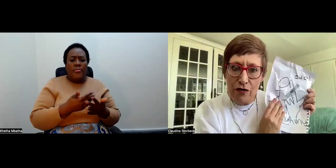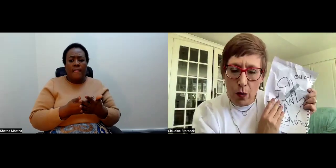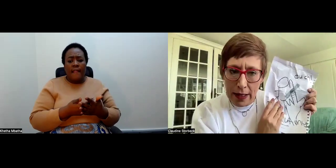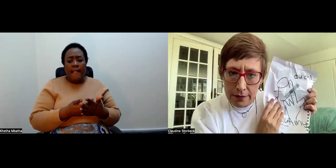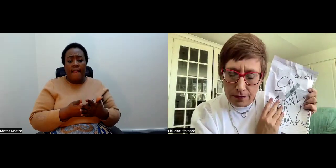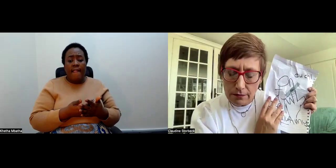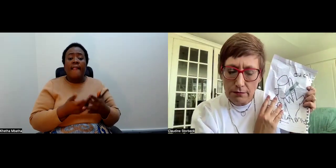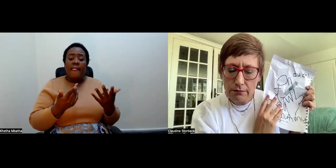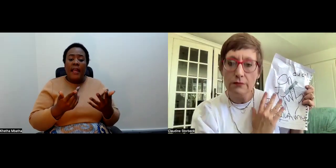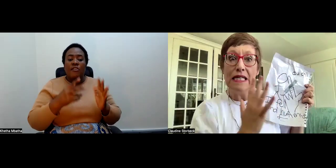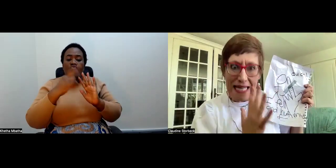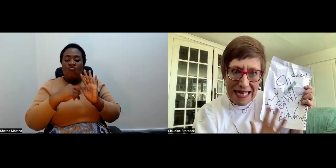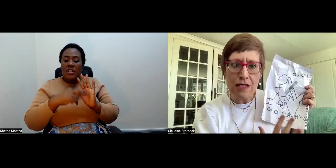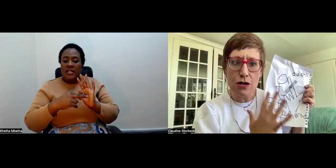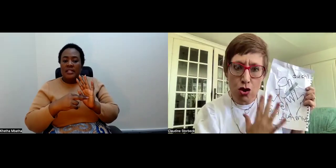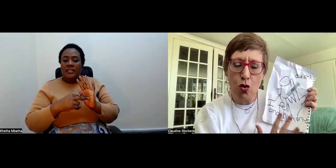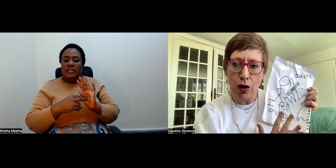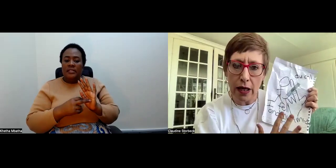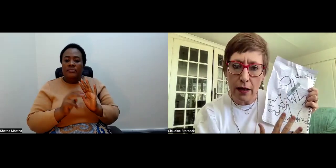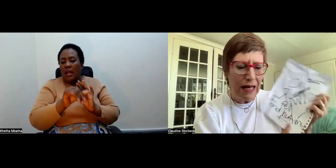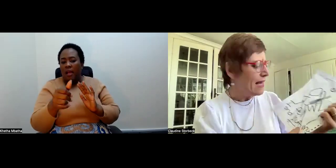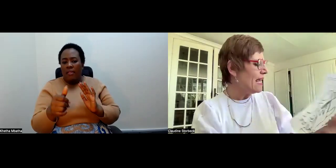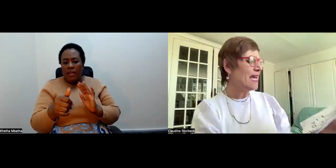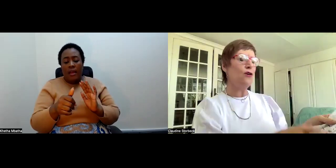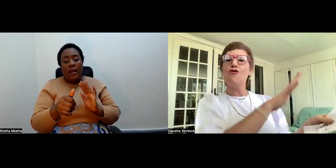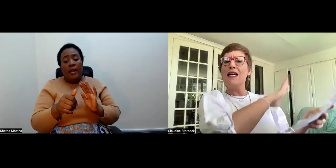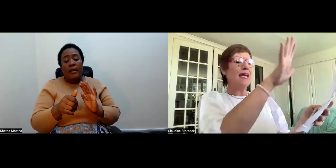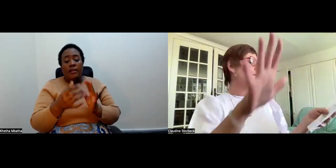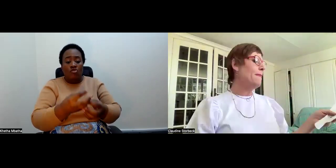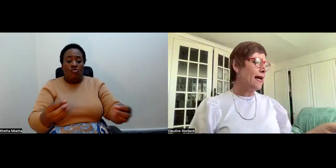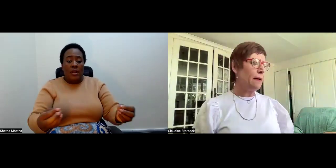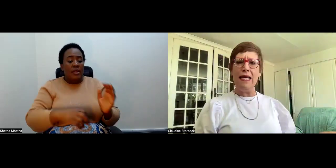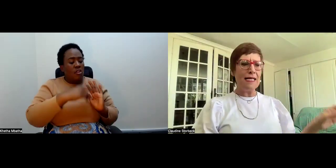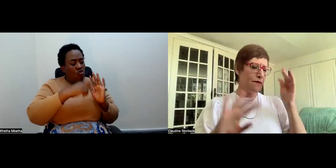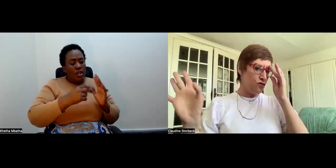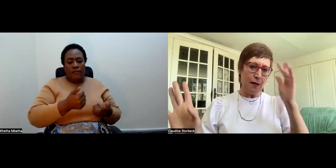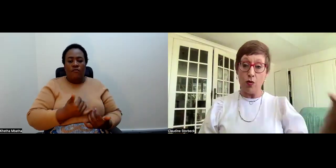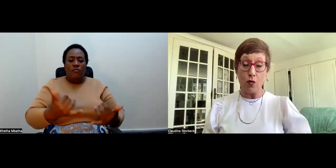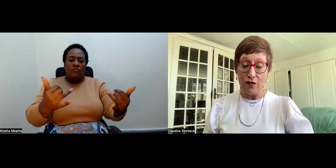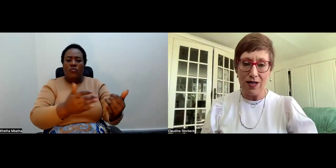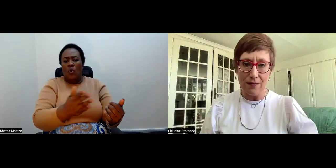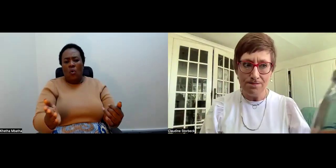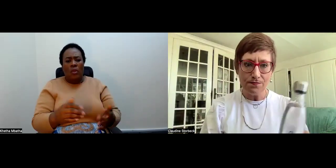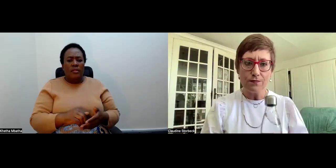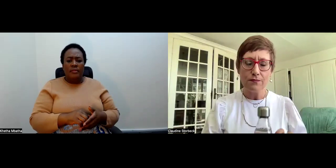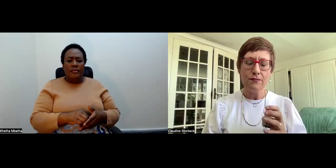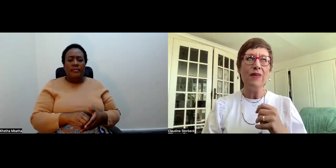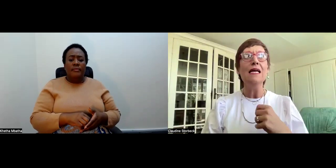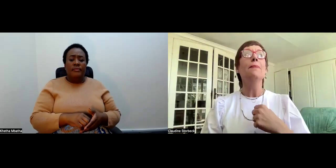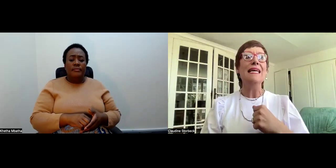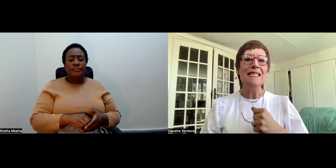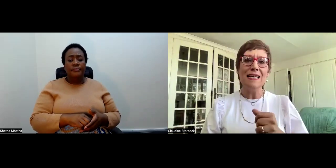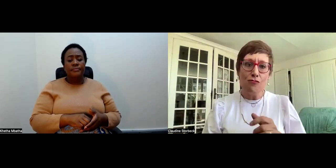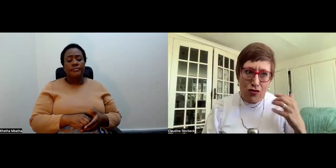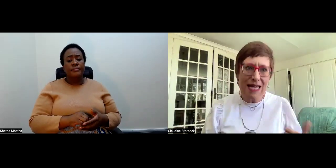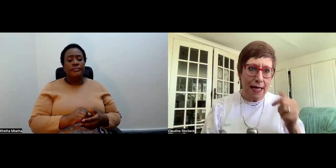read everyone his story. He can read, he can make it up. He doesn't have to remember what we've written,